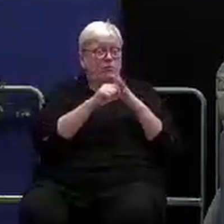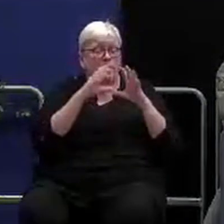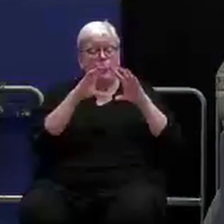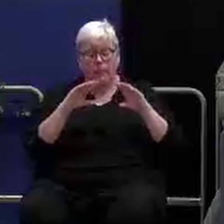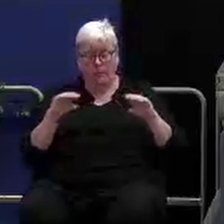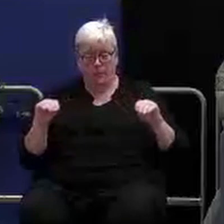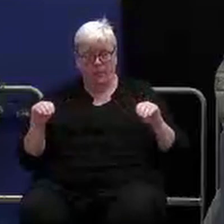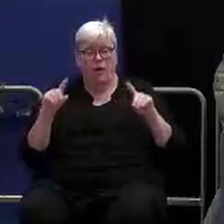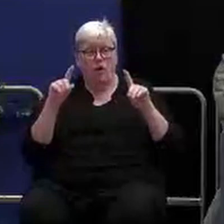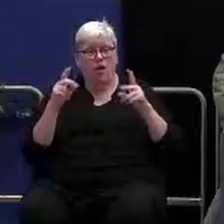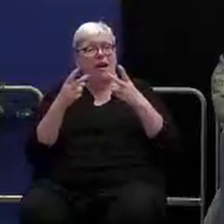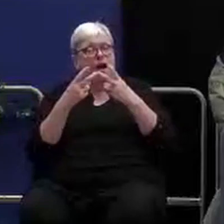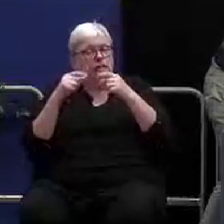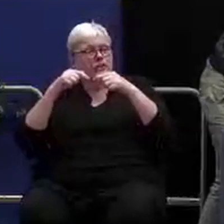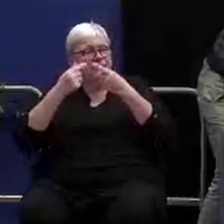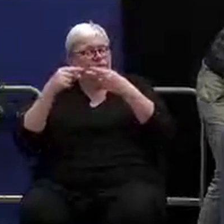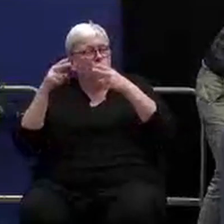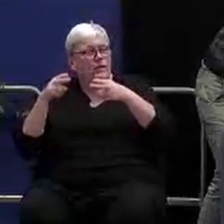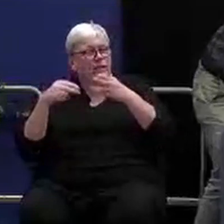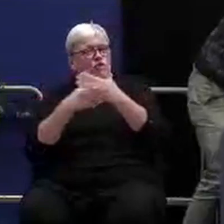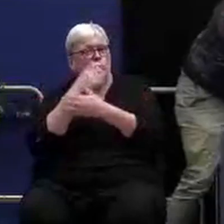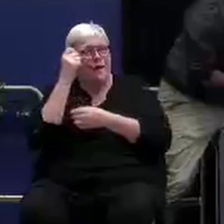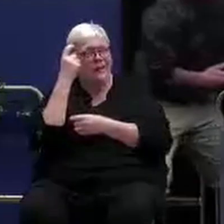out or some other new idea.